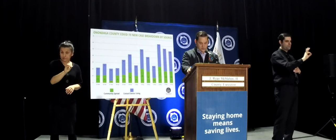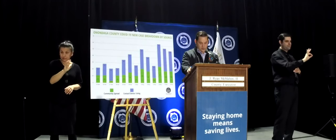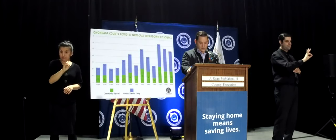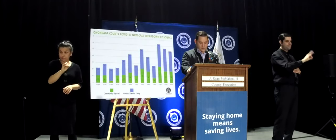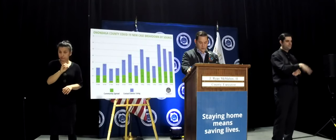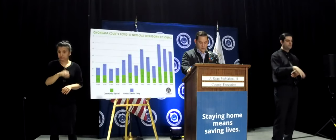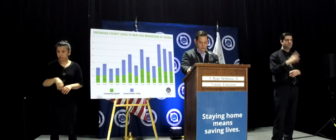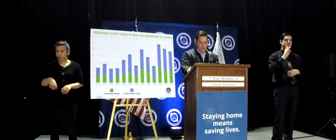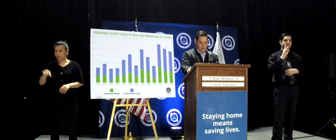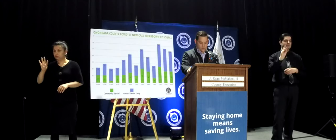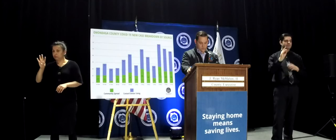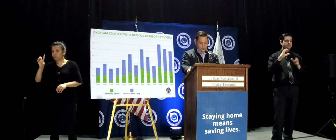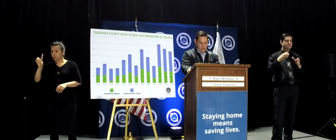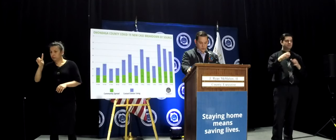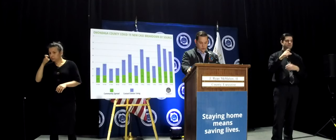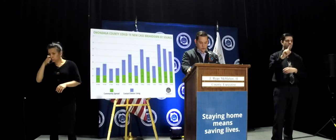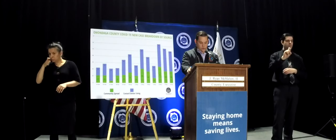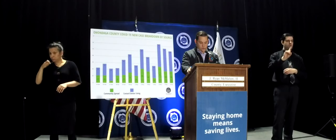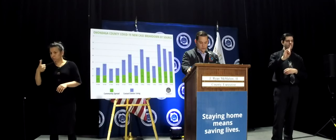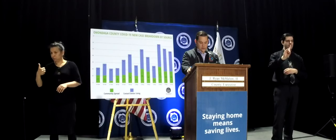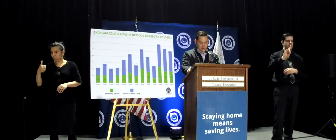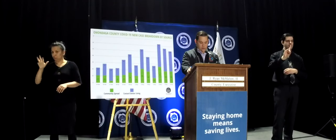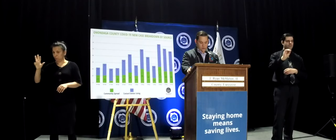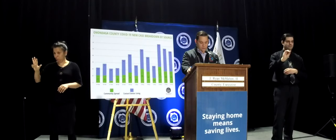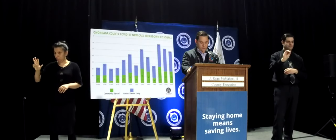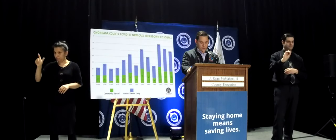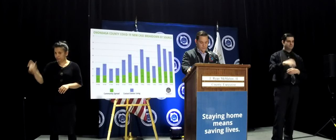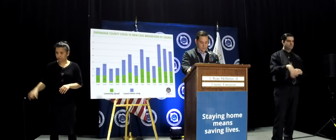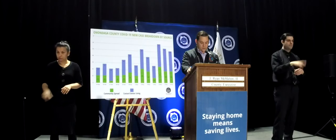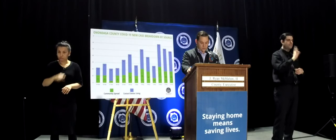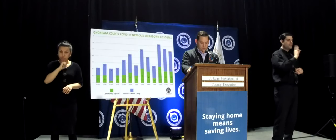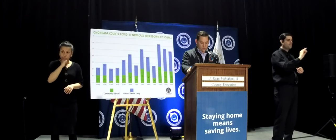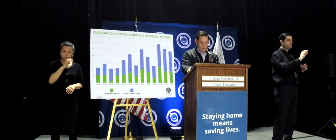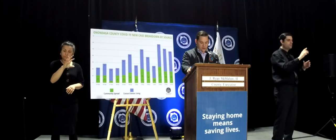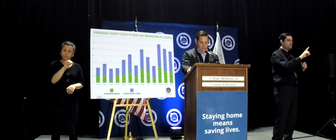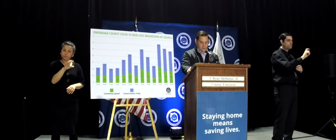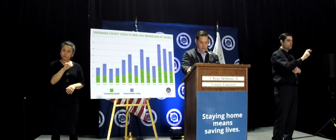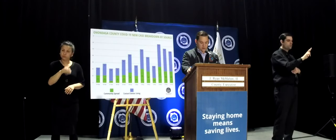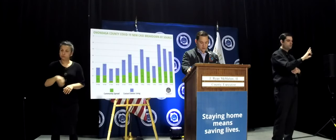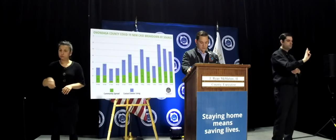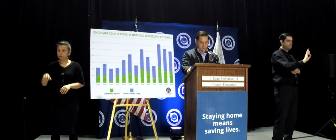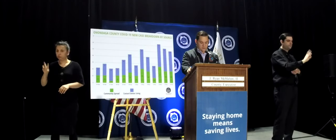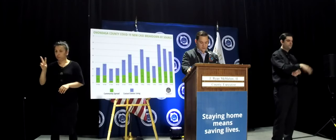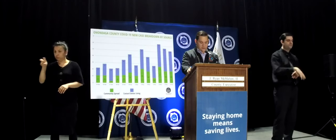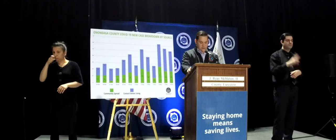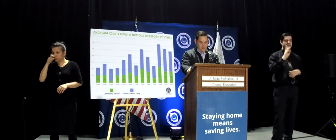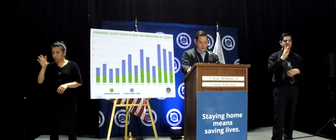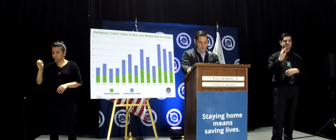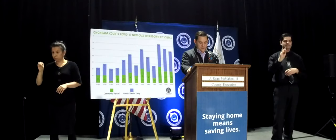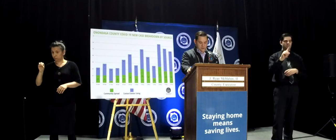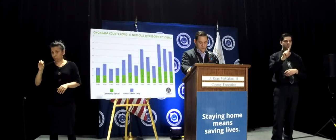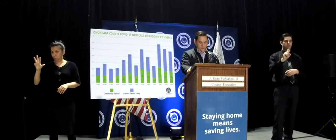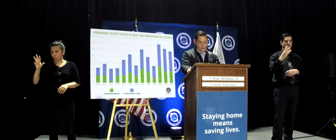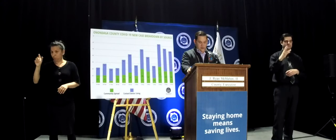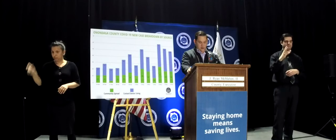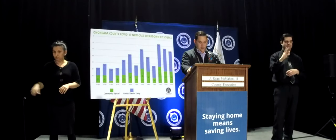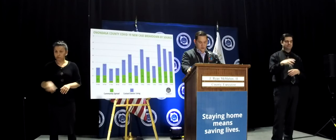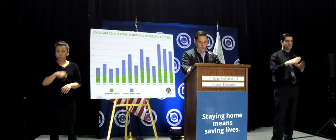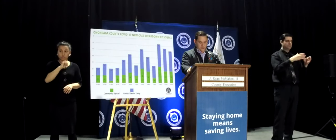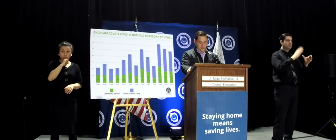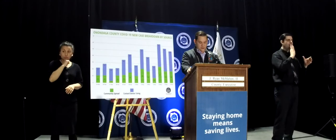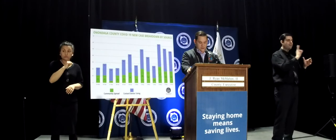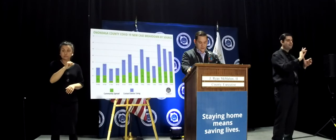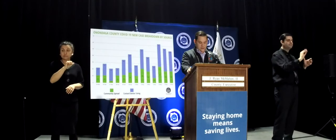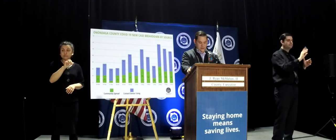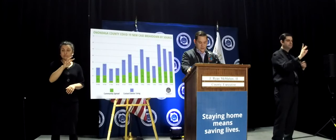20% of our cases are under 30, 32% are under 40, 45% are under 50, 62% are